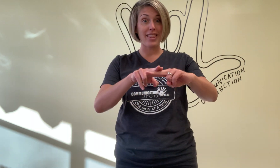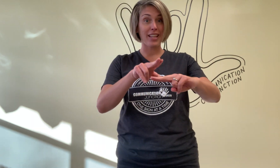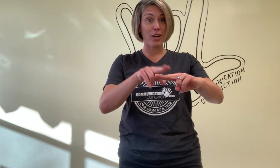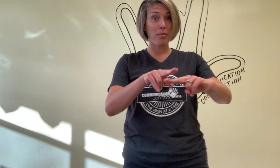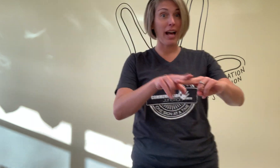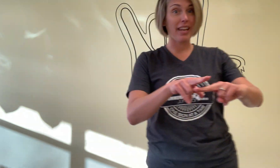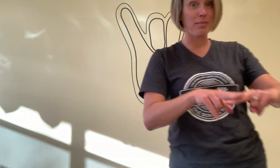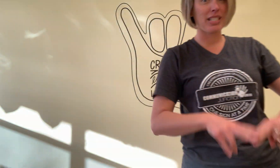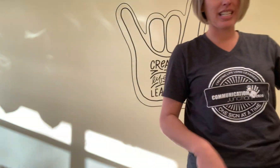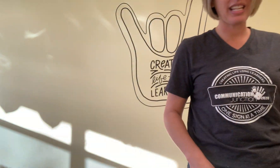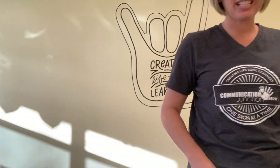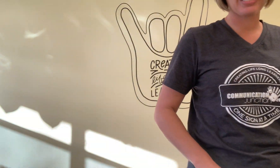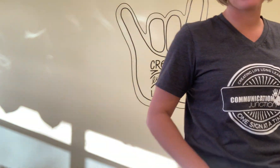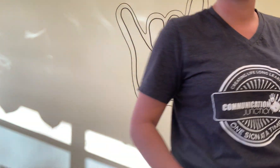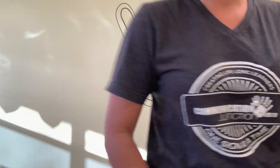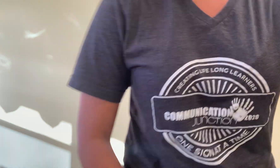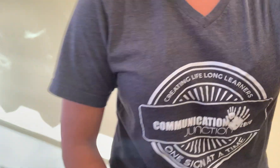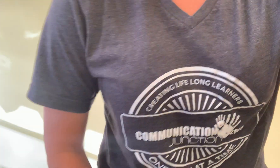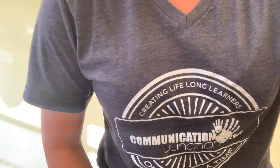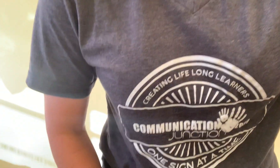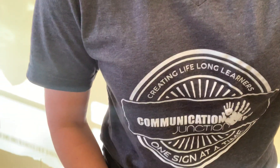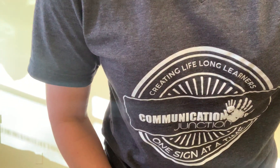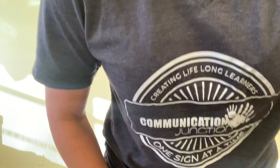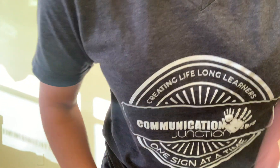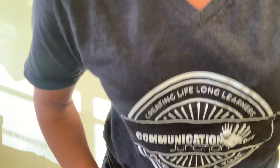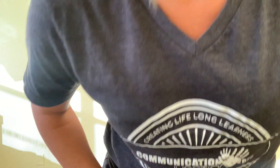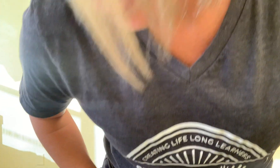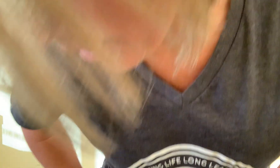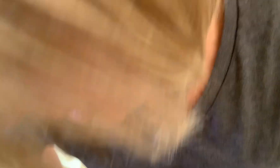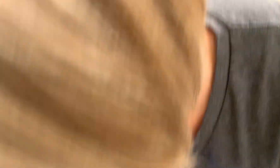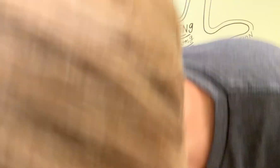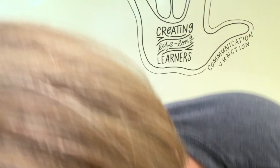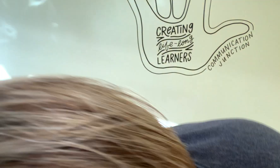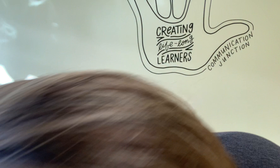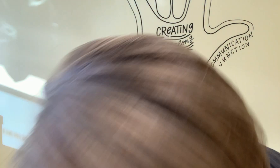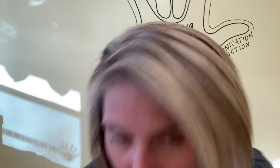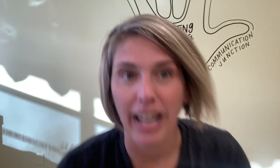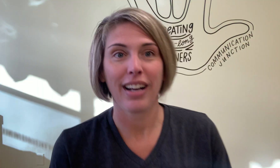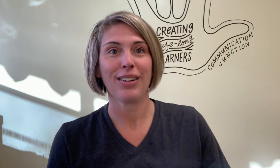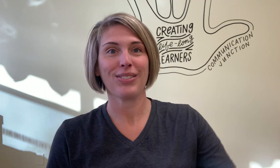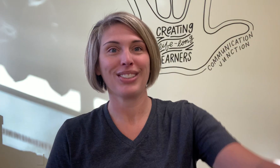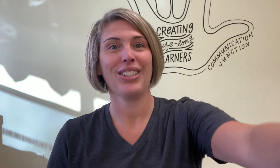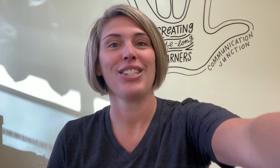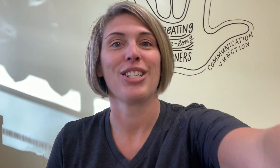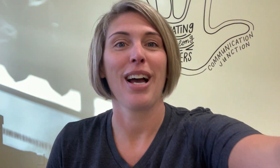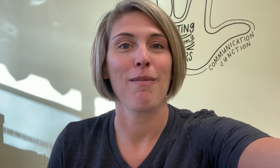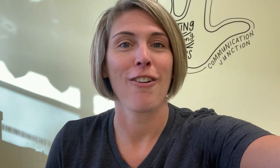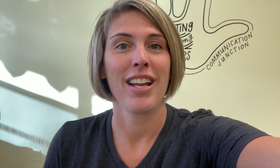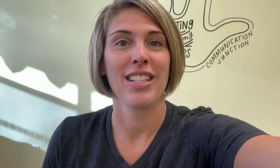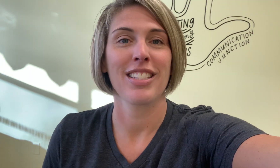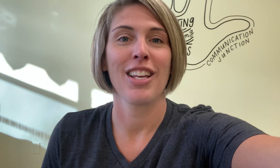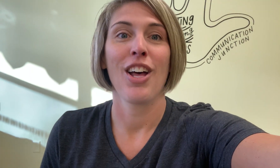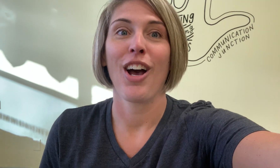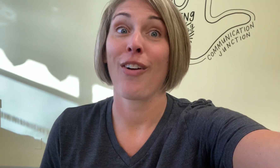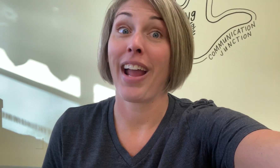little bottom sits on the ground. Good job, friends. All right, I